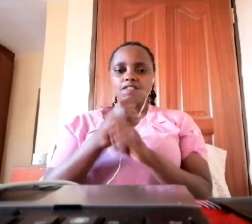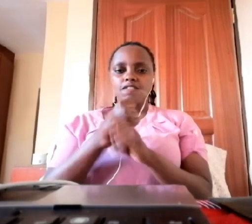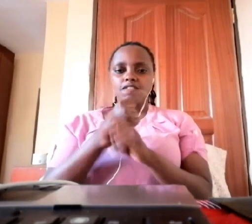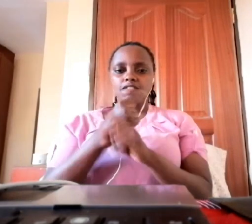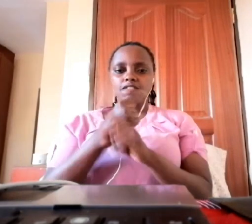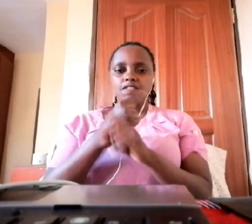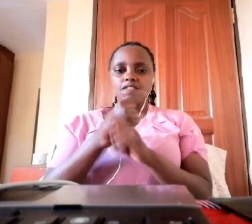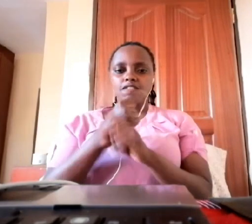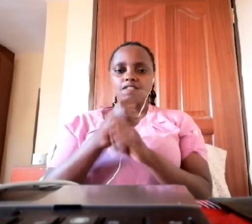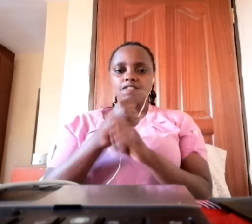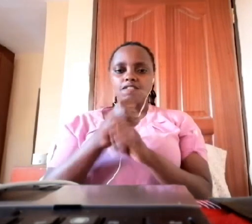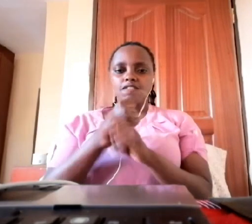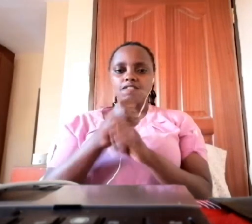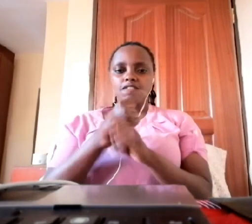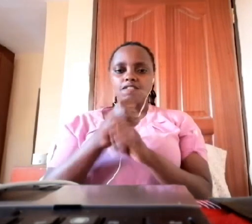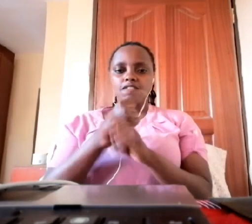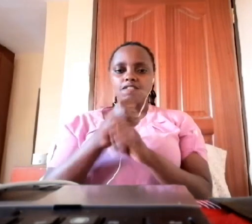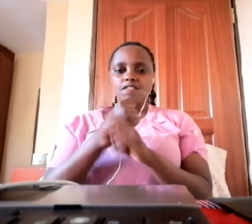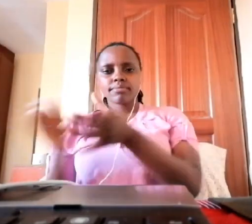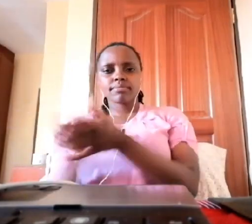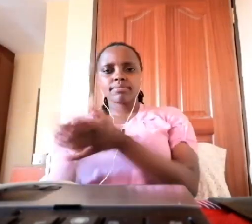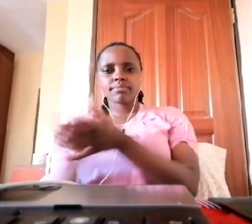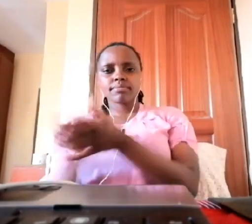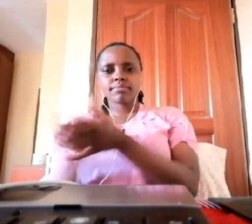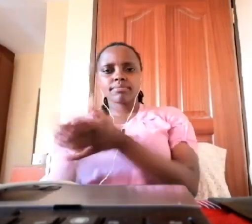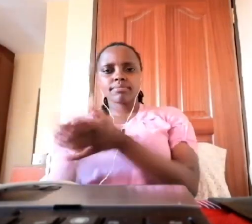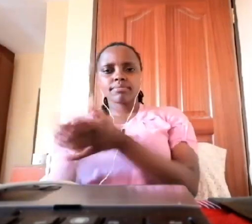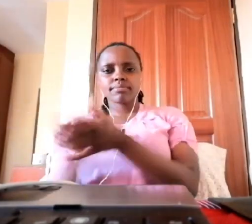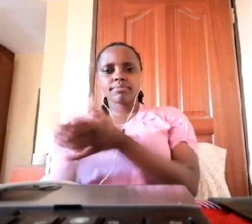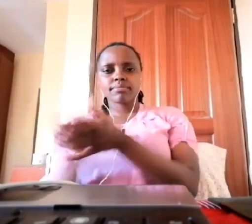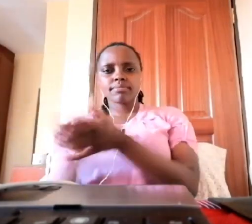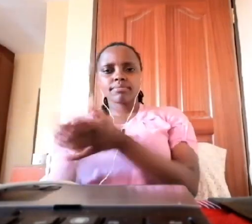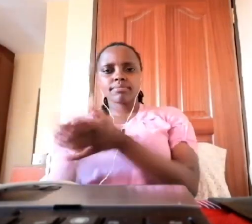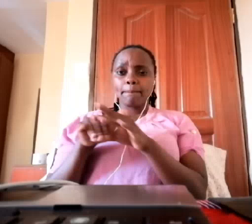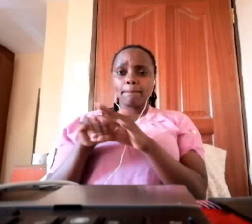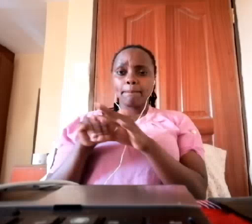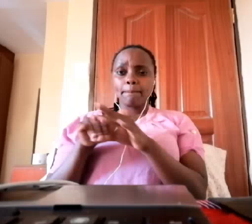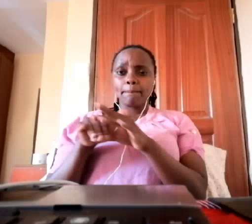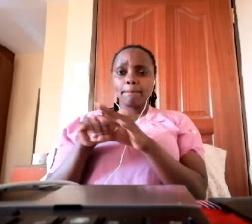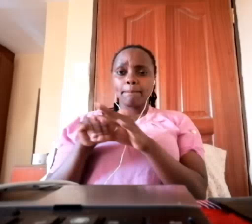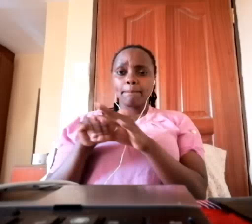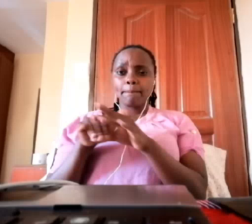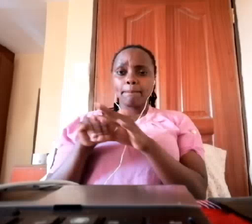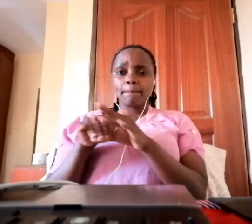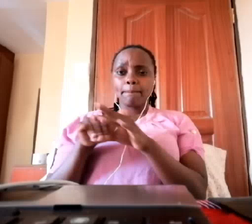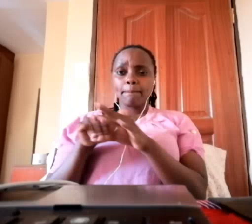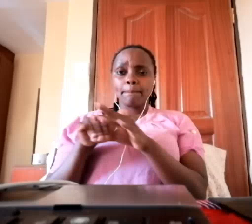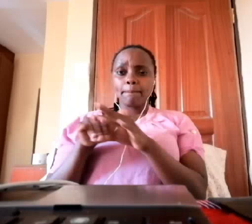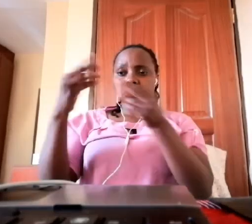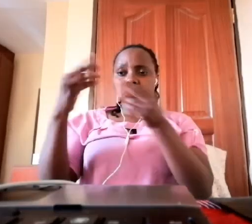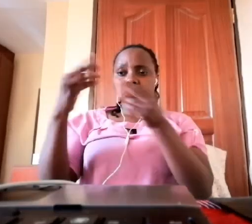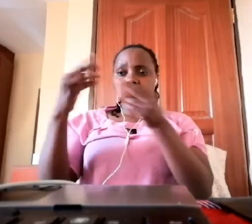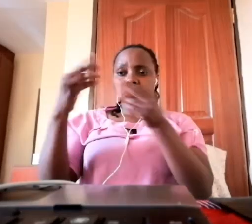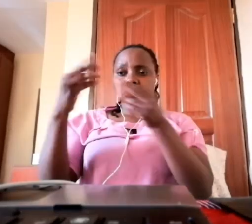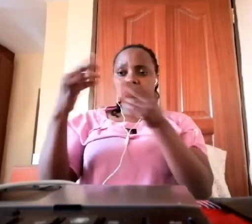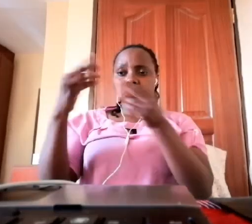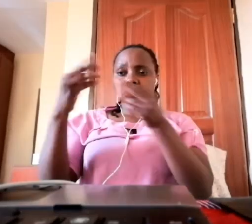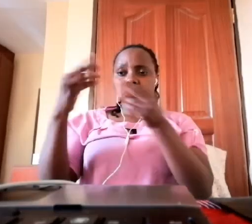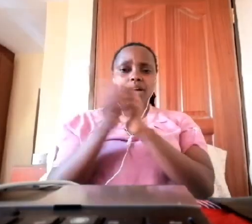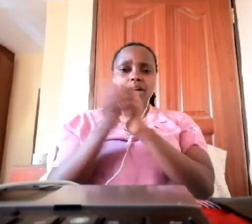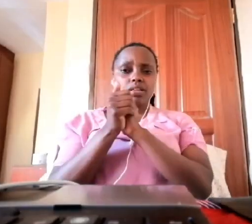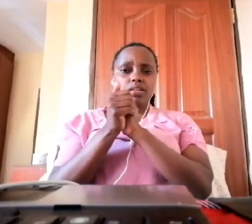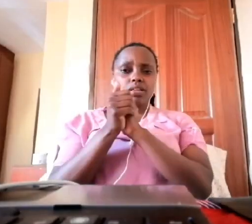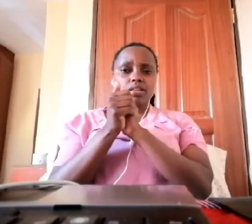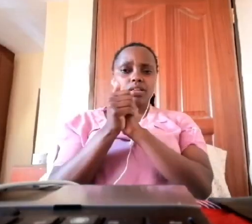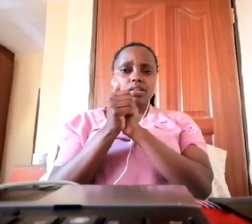clusters and also members are assigned to these clusters based on their expertise in the